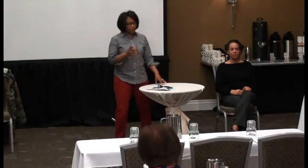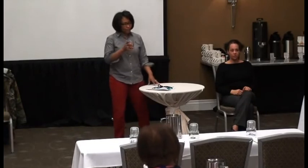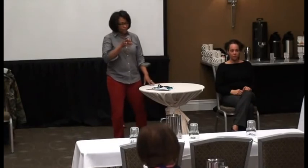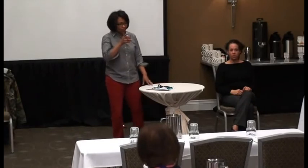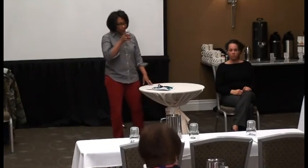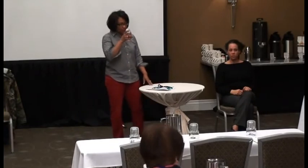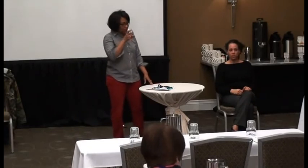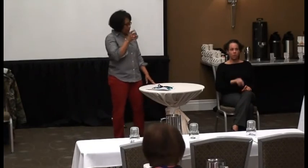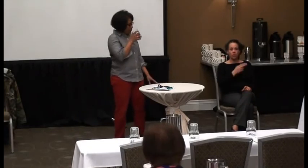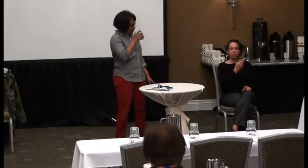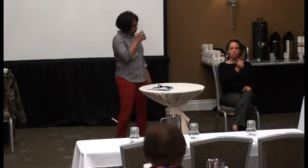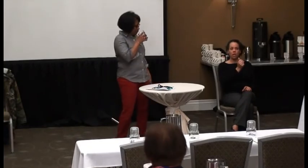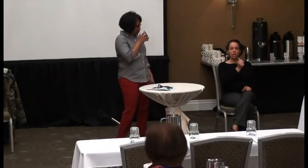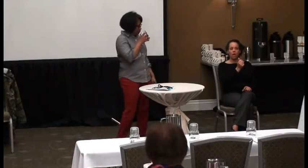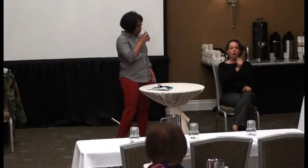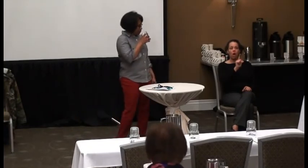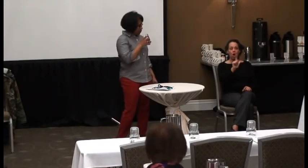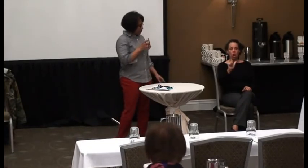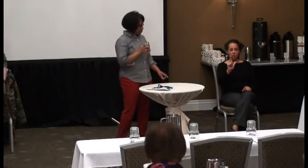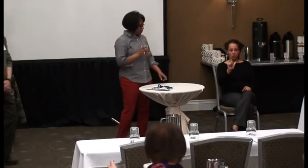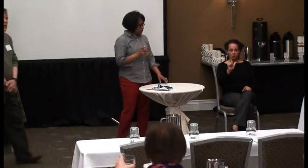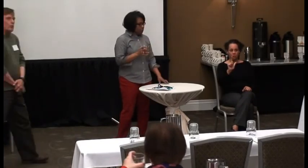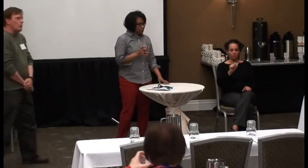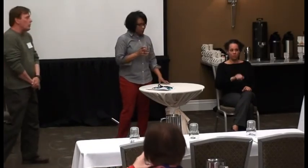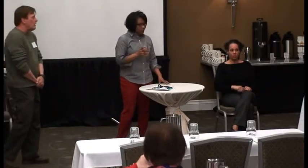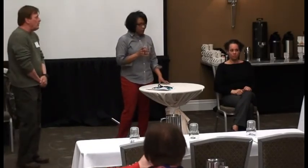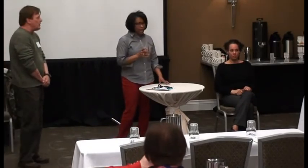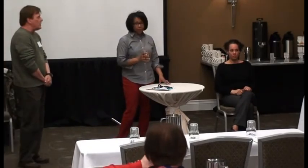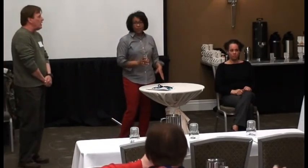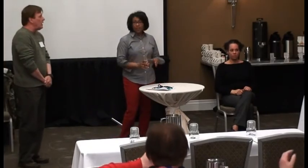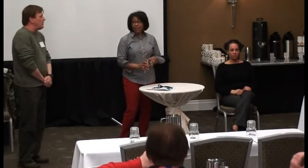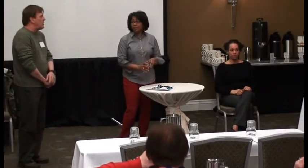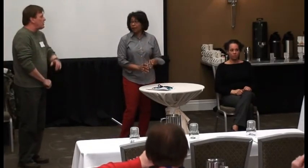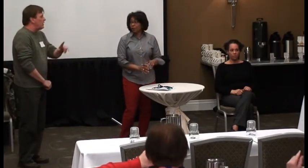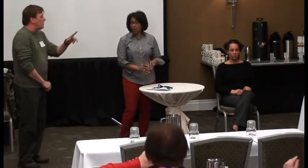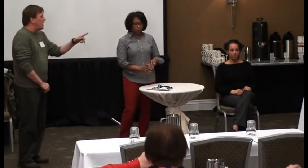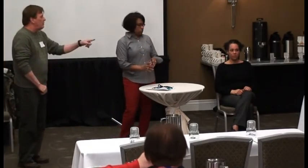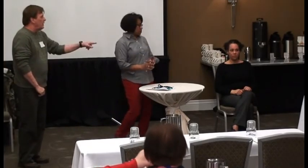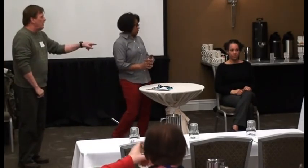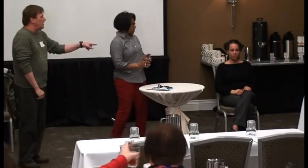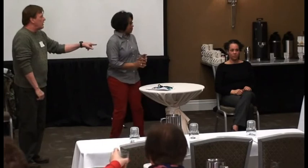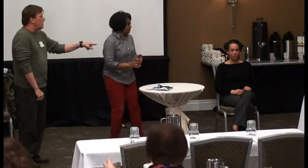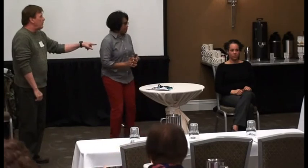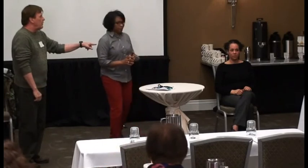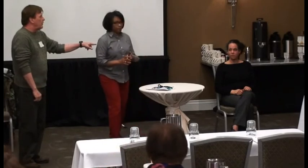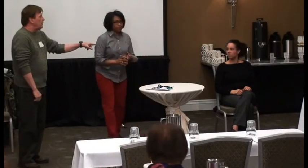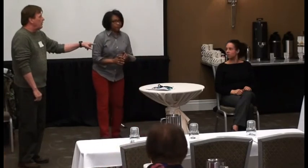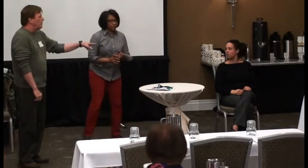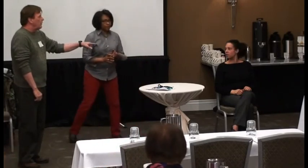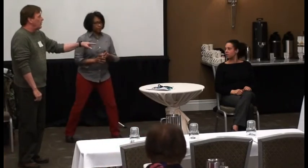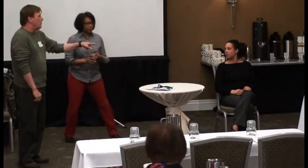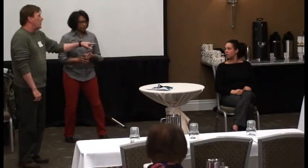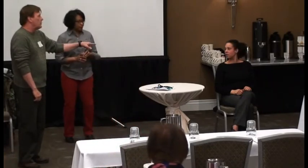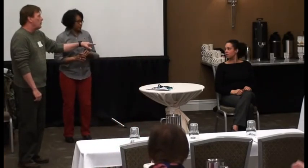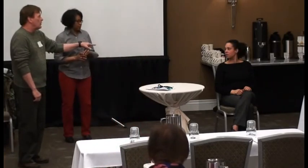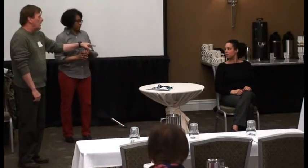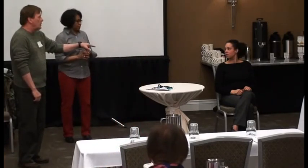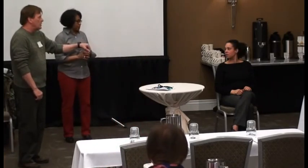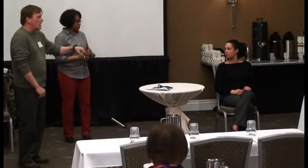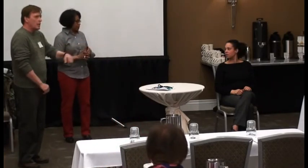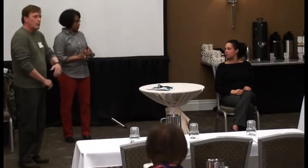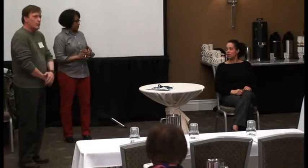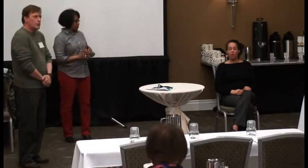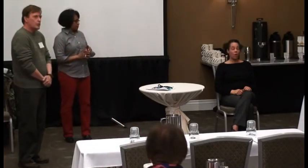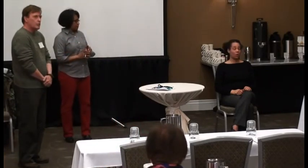Get the email one more time, sign language. Do it again one more time in Yeah. sign language. It's Emails? gonna Oh, take- sorry. It's gonna take you doing the address one more